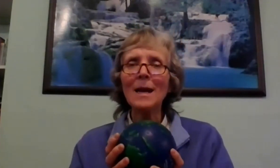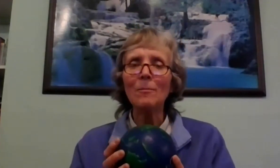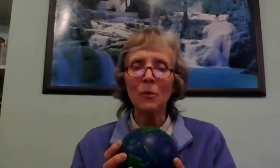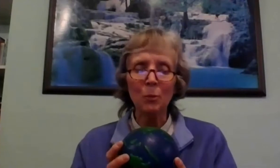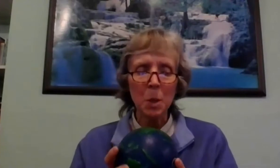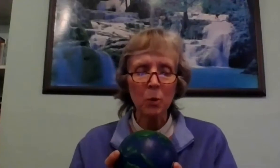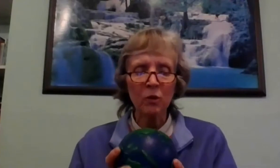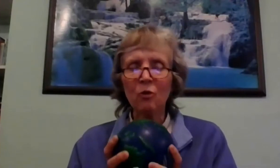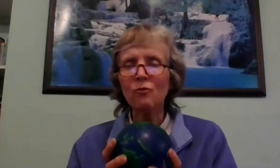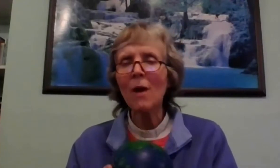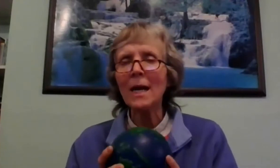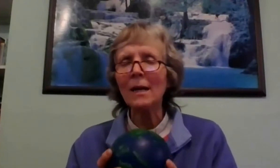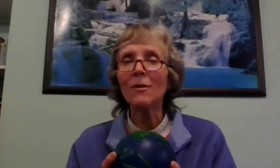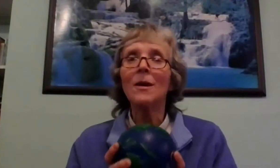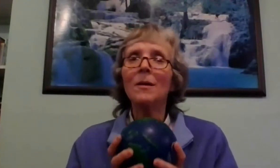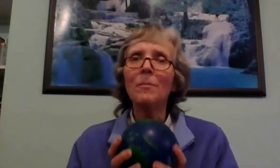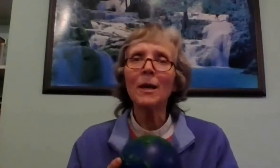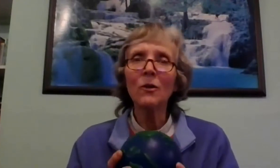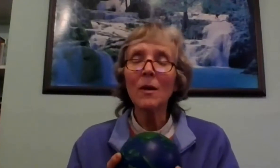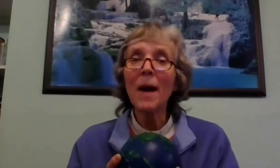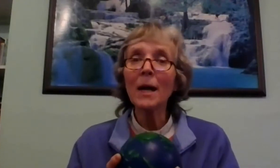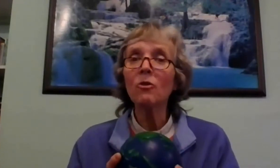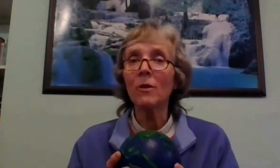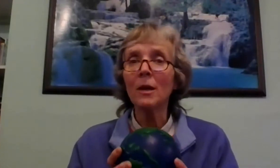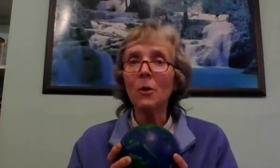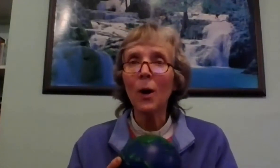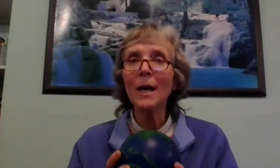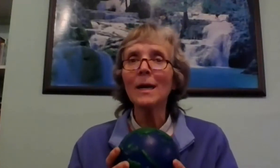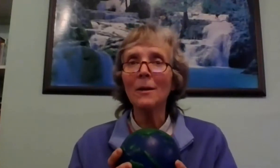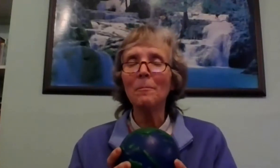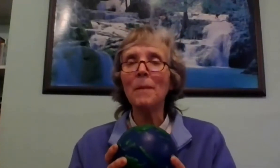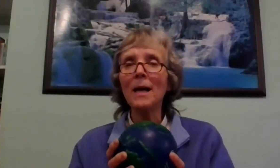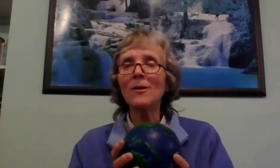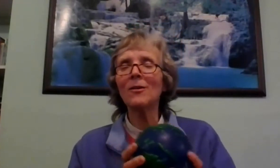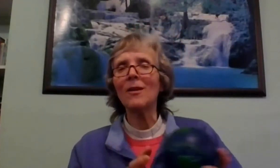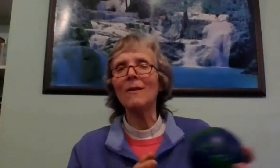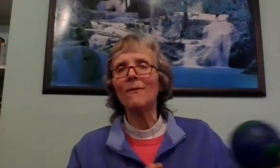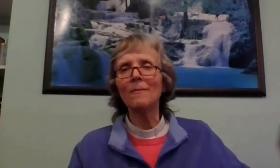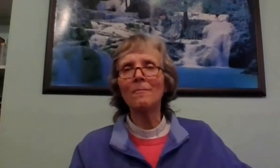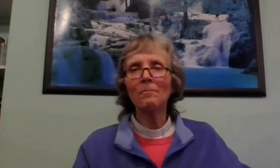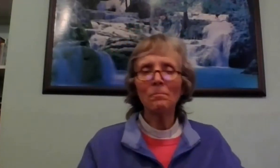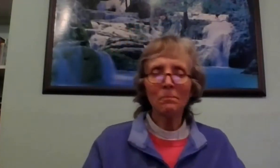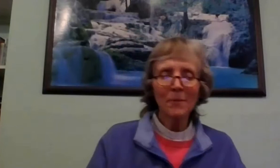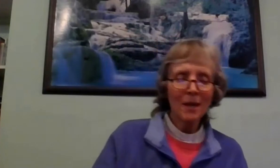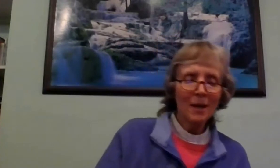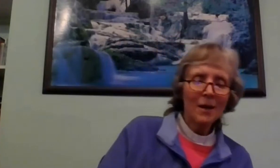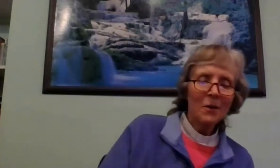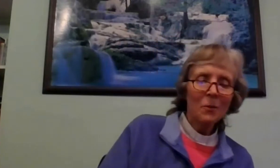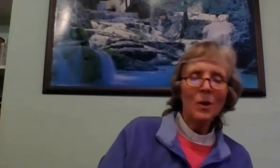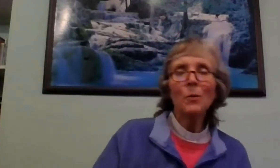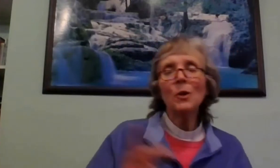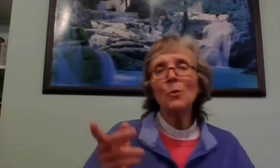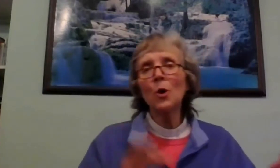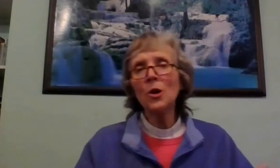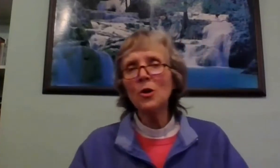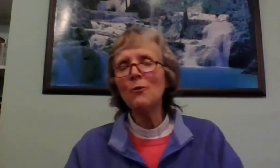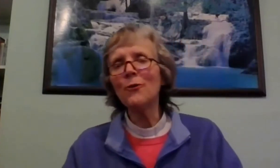games, which was great because I'm actually quite competitive. Well, I wonder what you